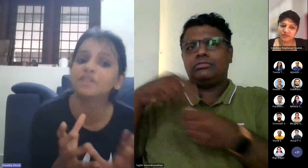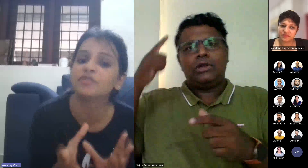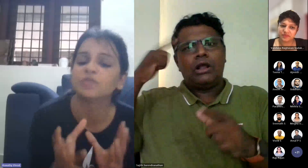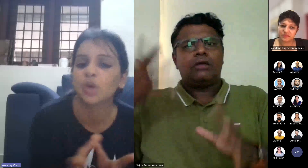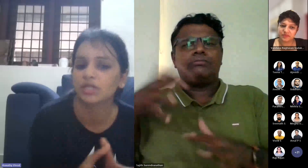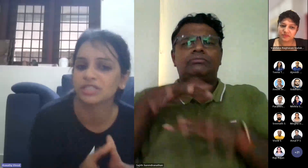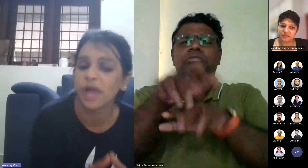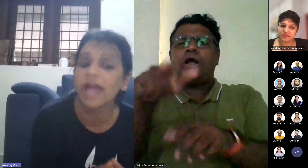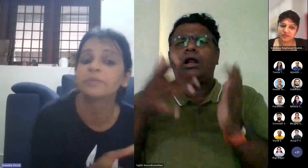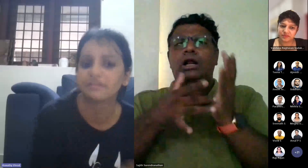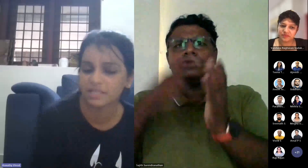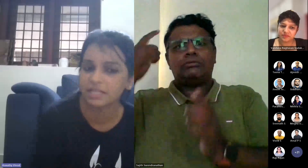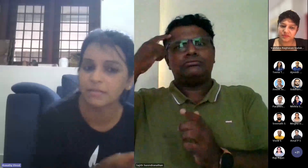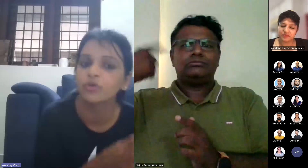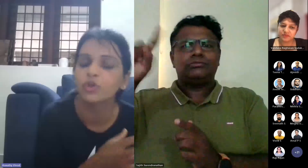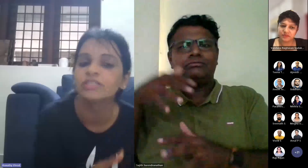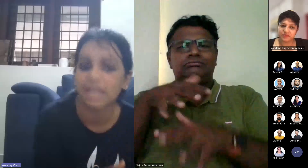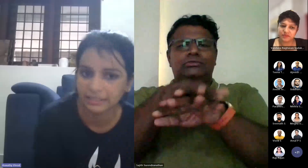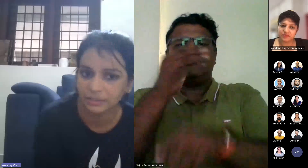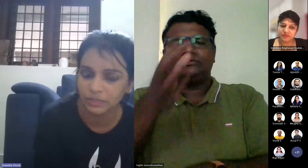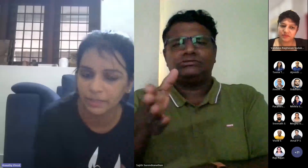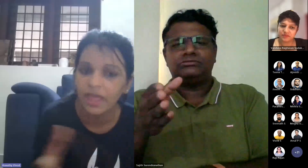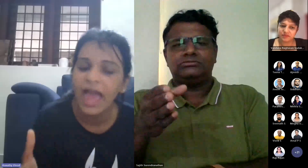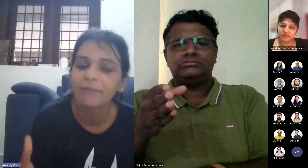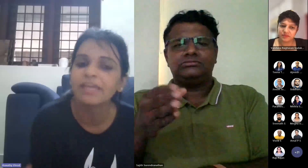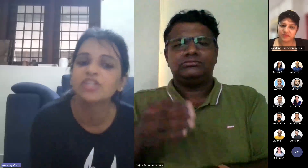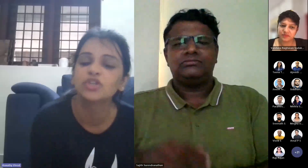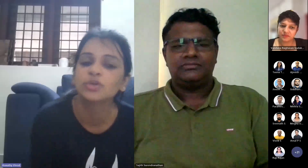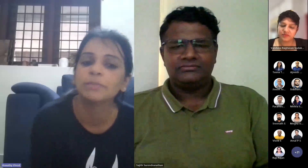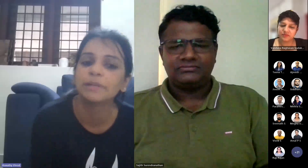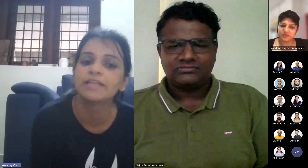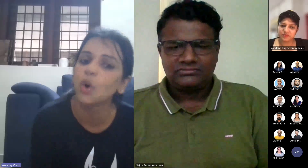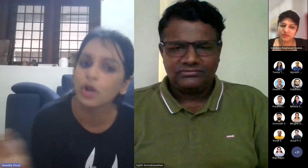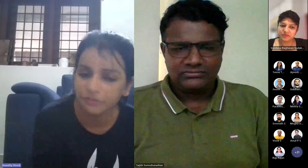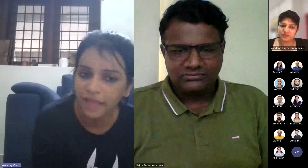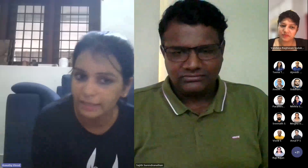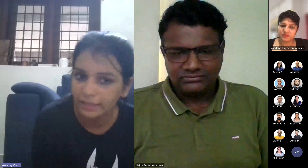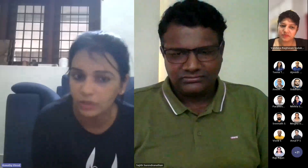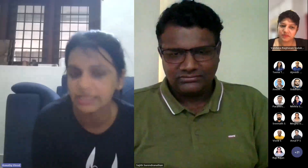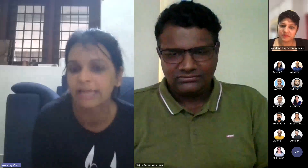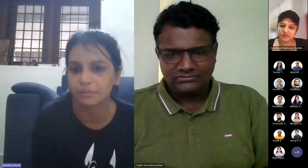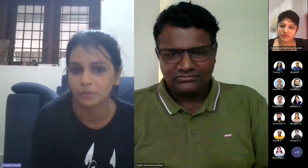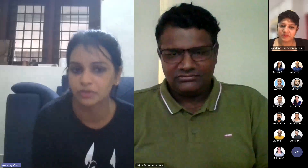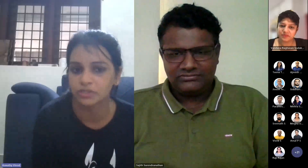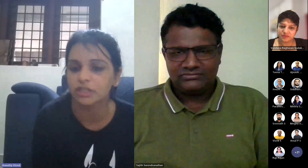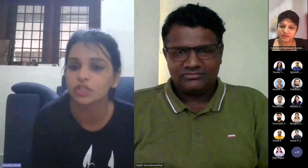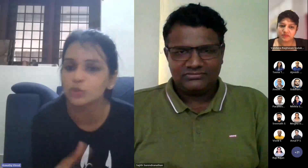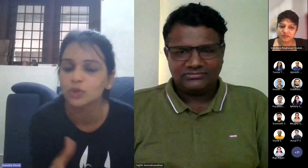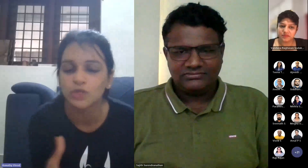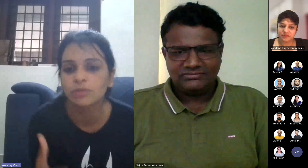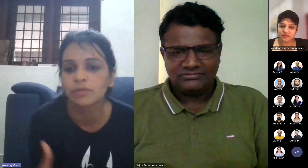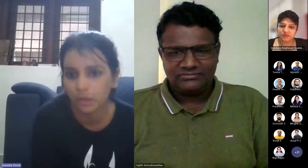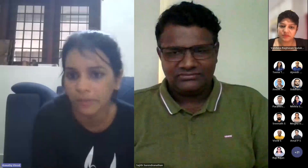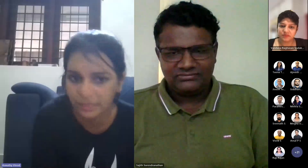very different from the knowledge that you had previously before you interacted with them. And make sure you implement all of that in your designing process, and